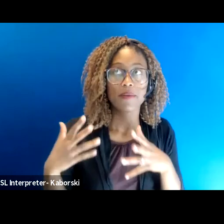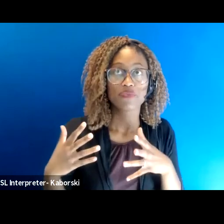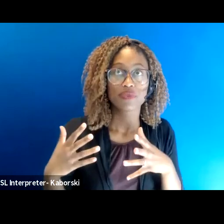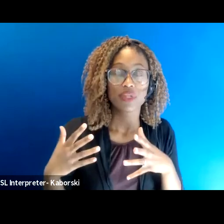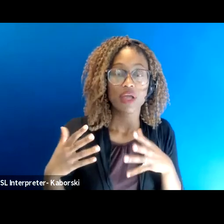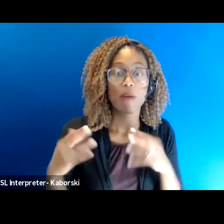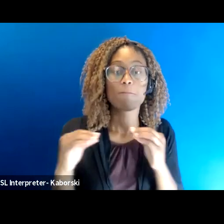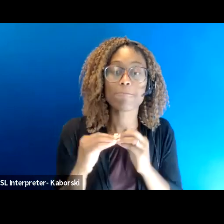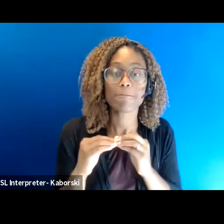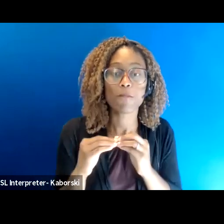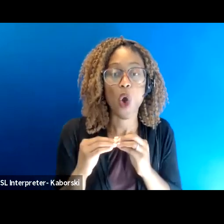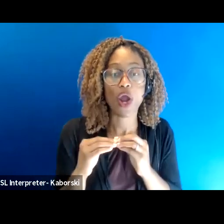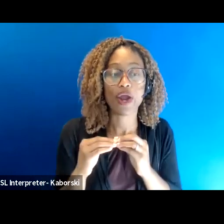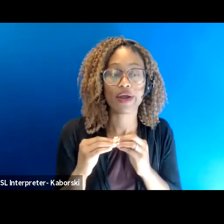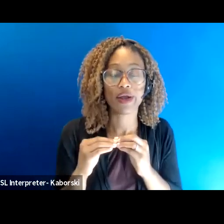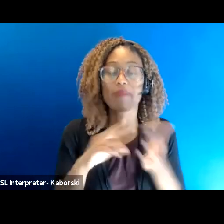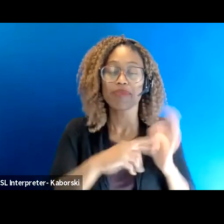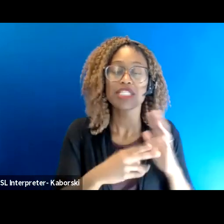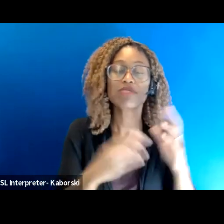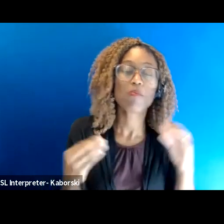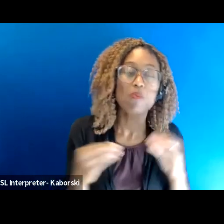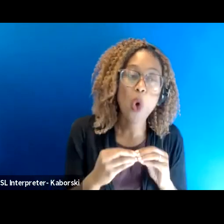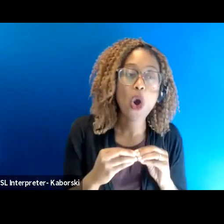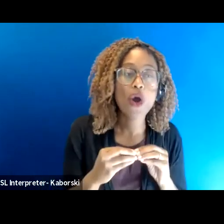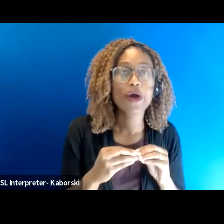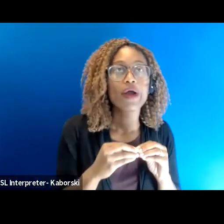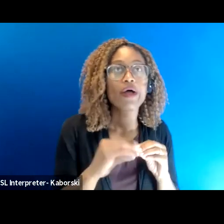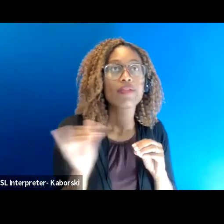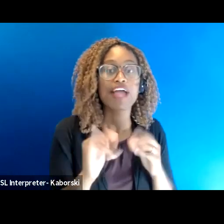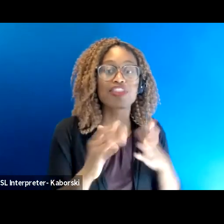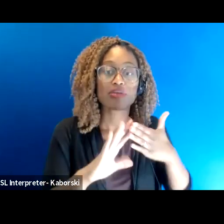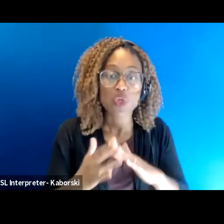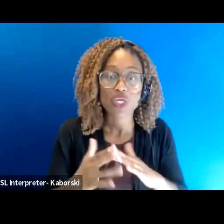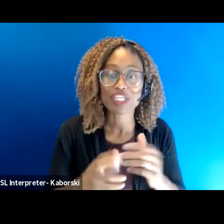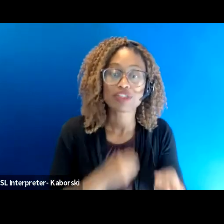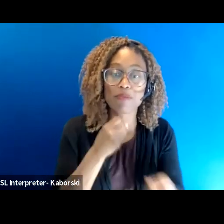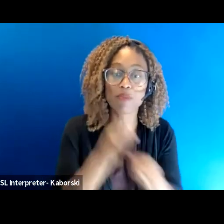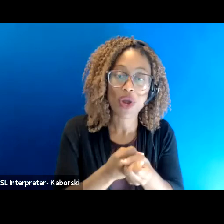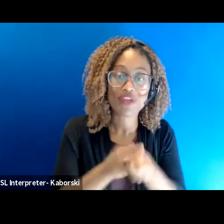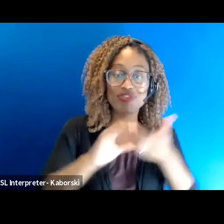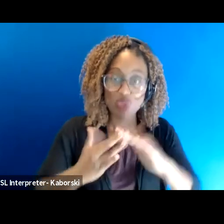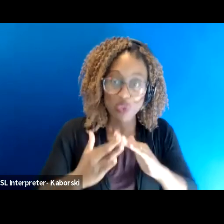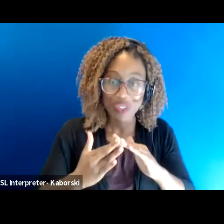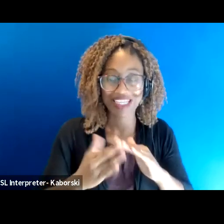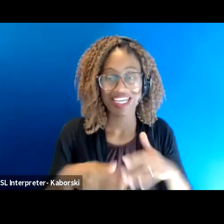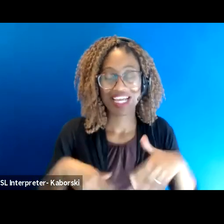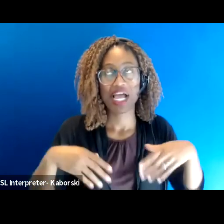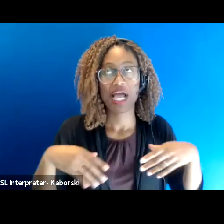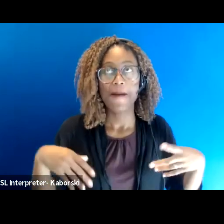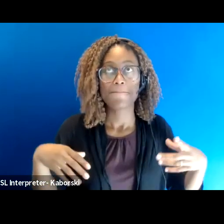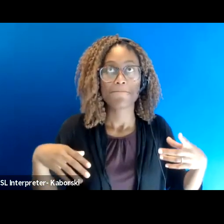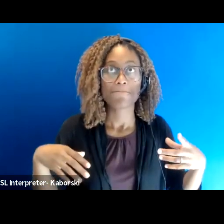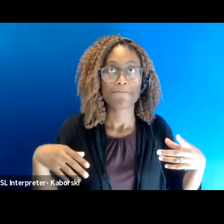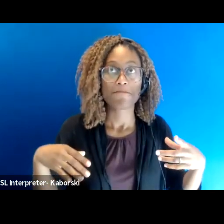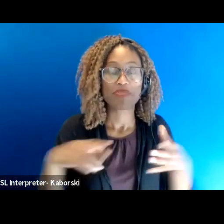it means that the community is supporting the community. It means that